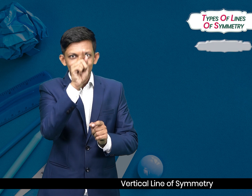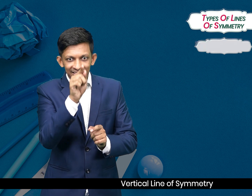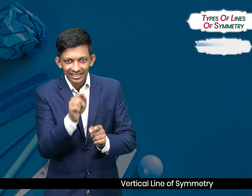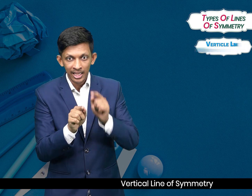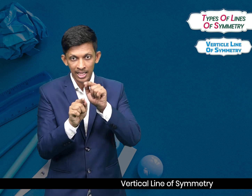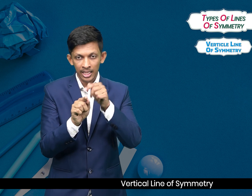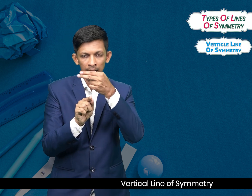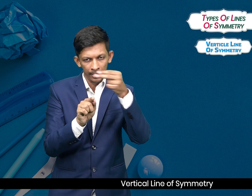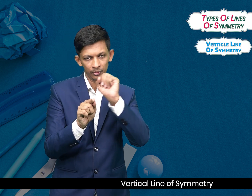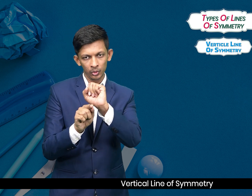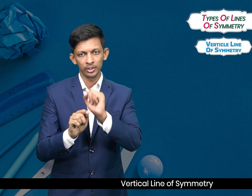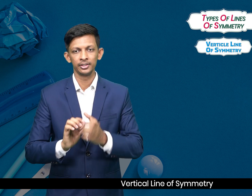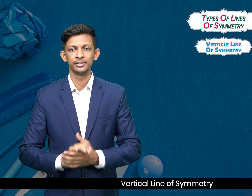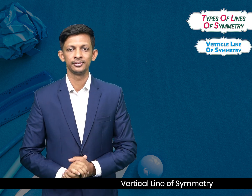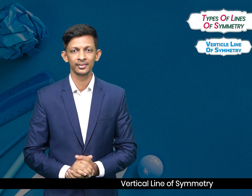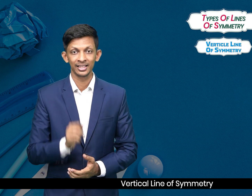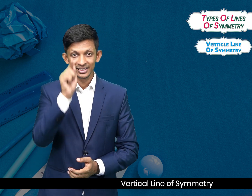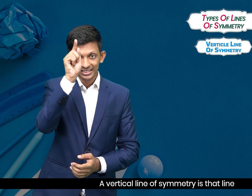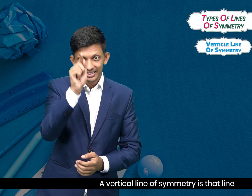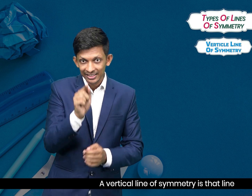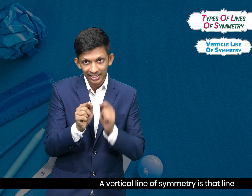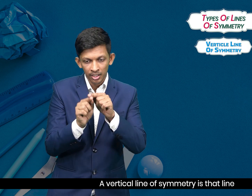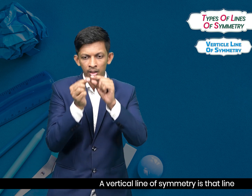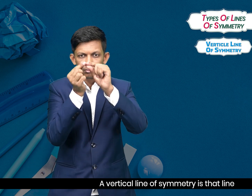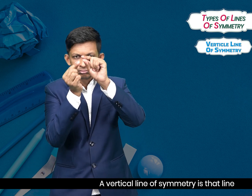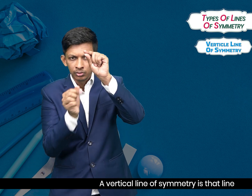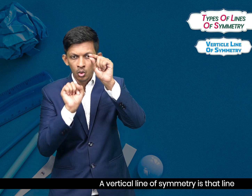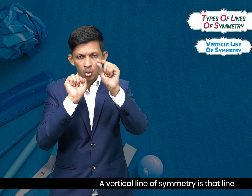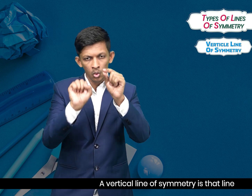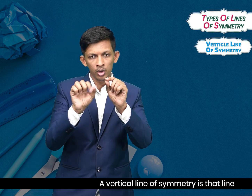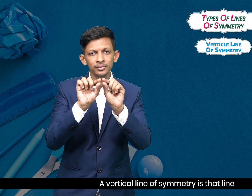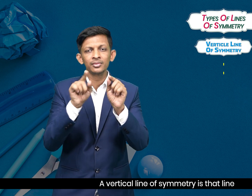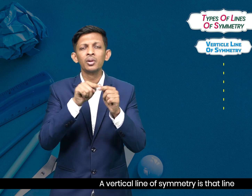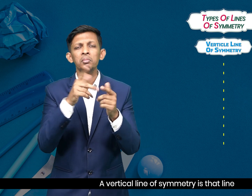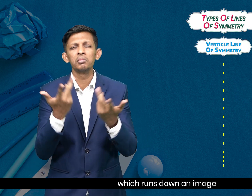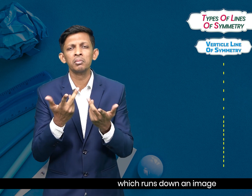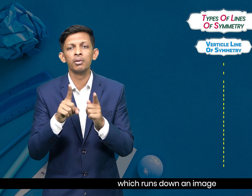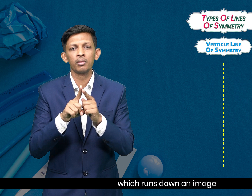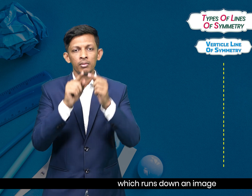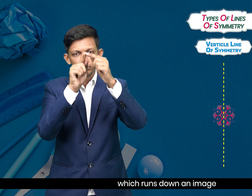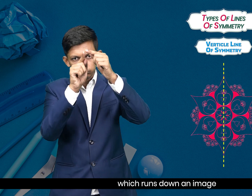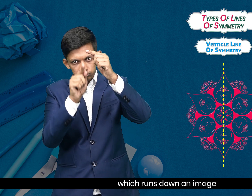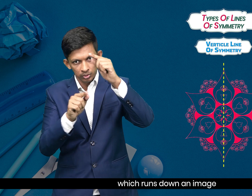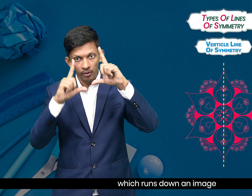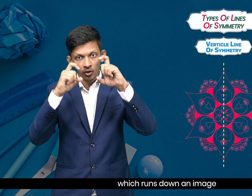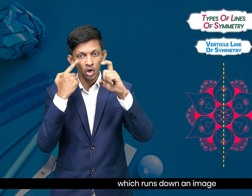Vertical line of symmetry. A vertical line of symmetry is that line which runs down an image,